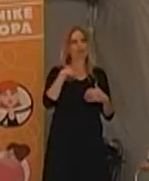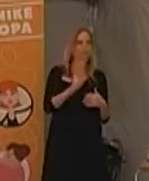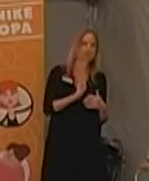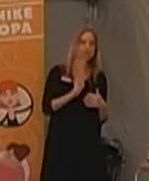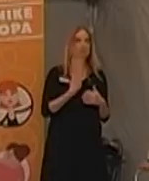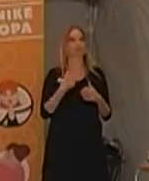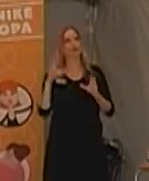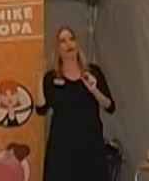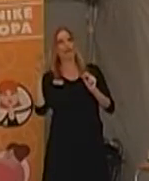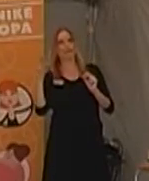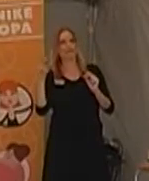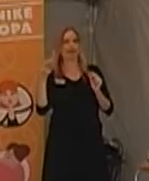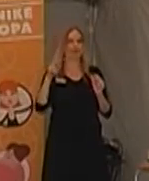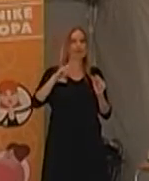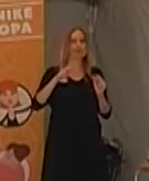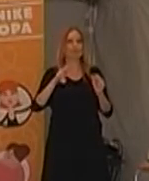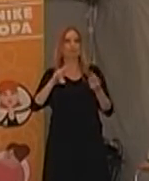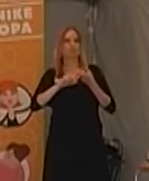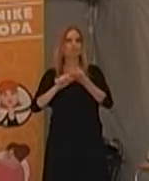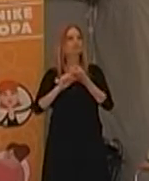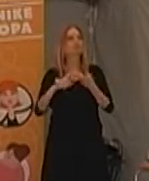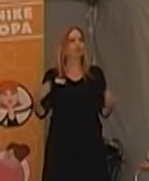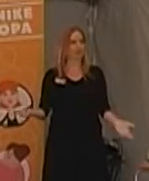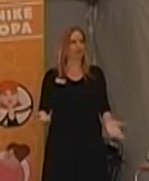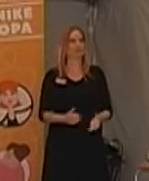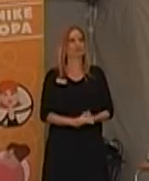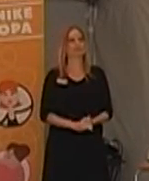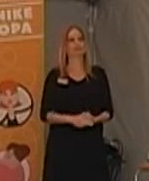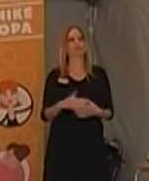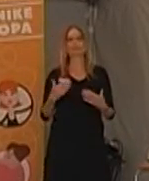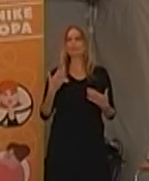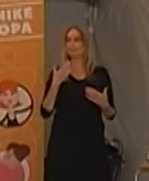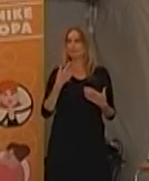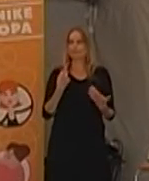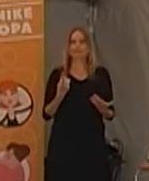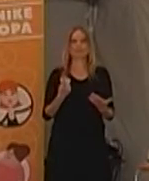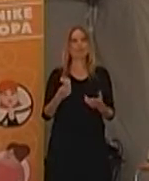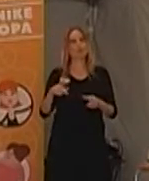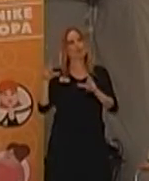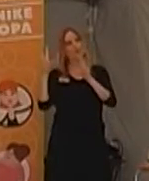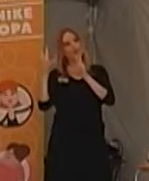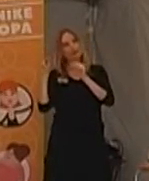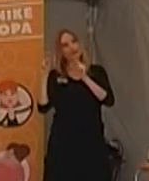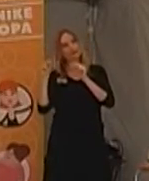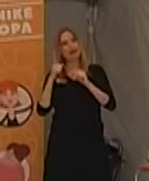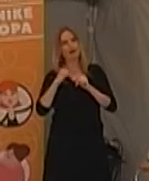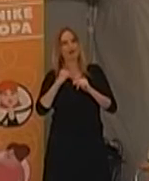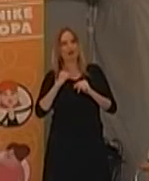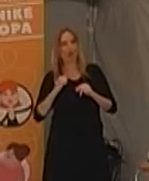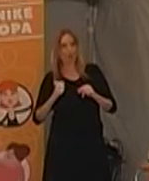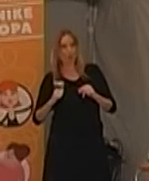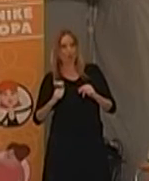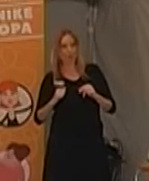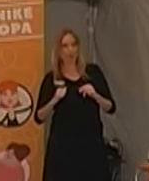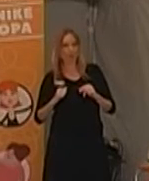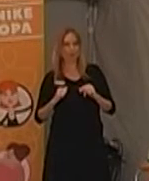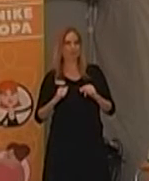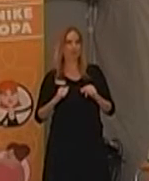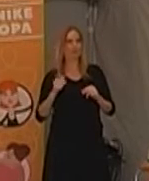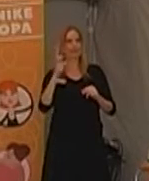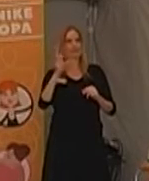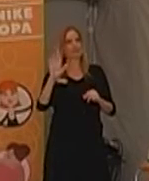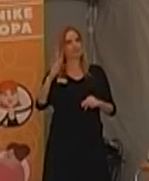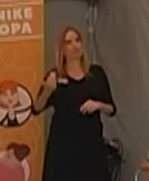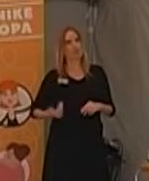underneath. So is that perceived happiness and satisfaction with people's lives and the